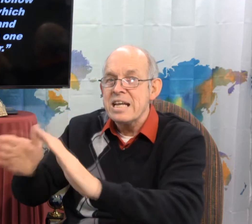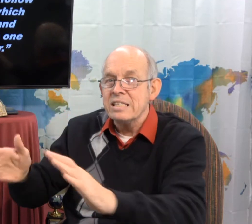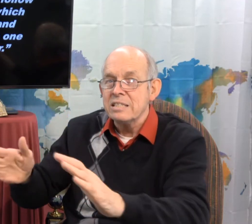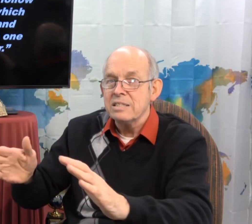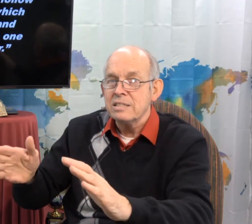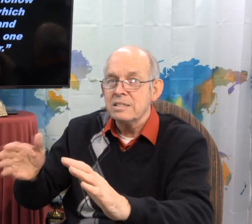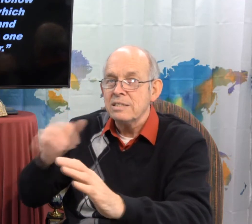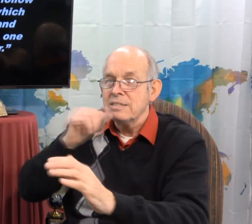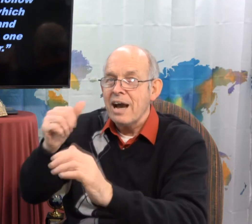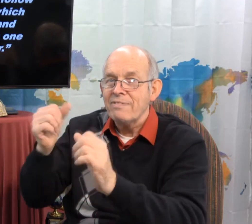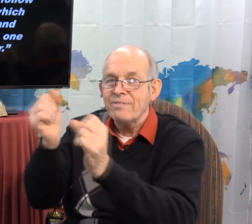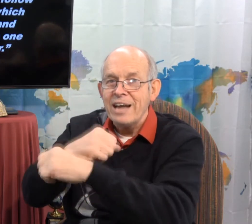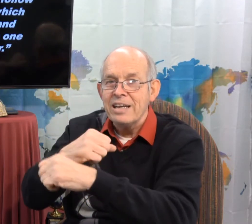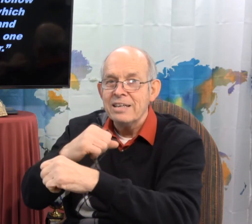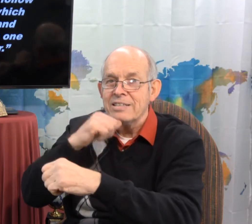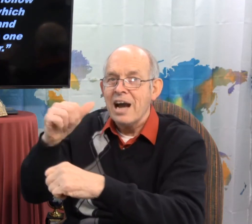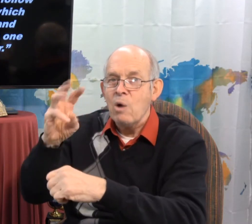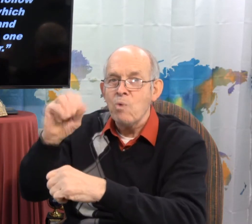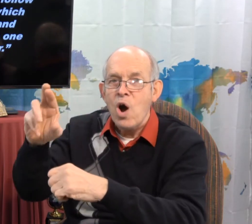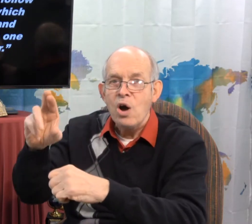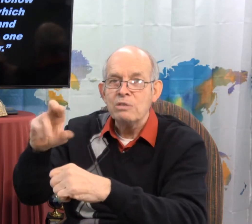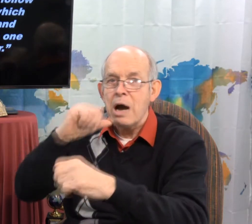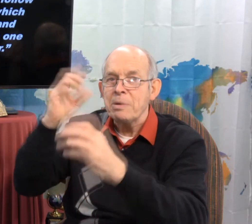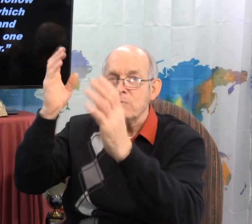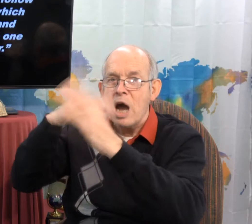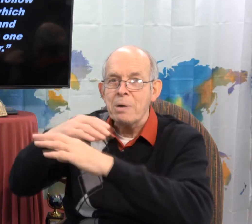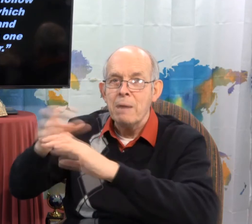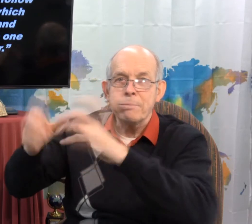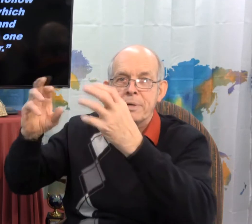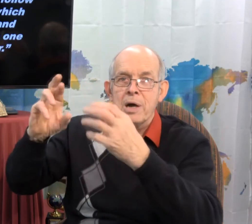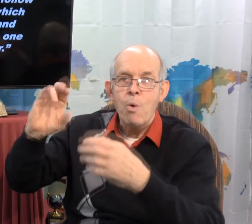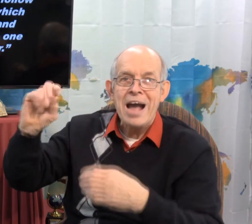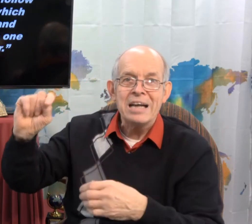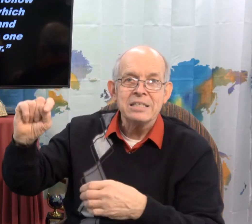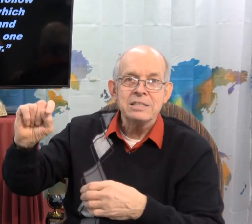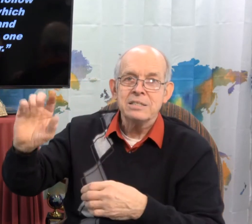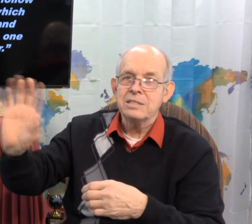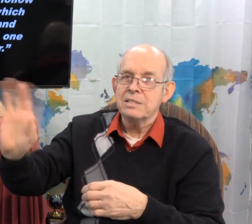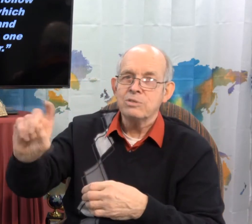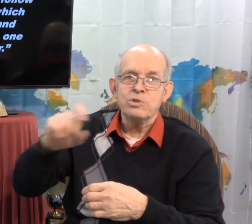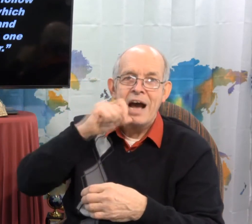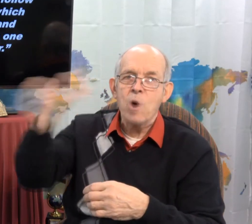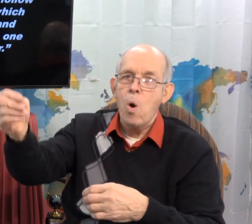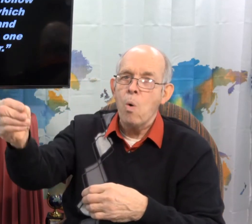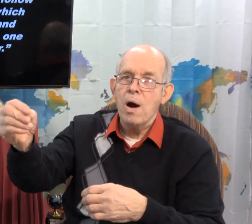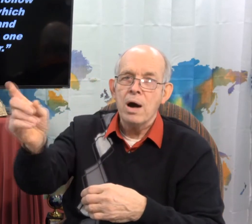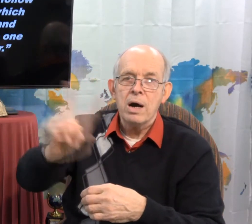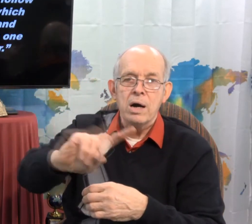peace. Not study, not war, not the trouble. Why? To not go.